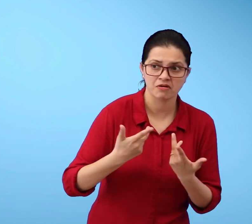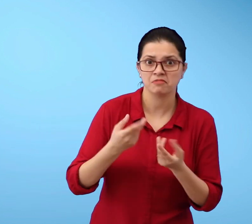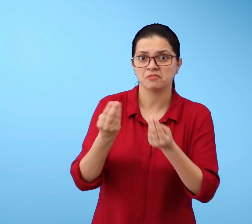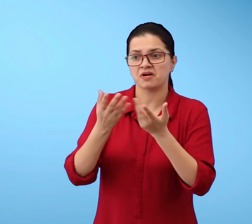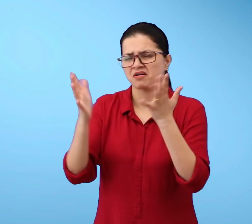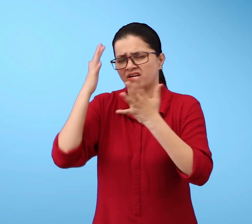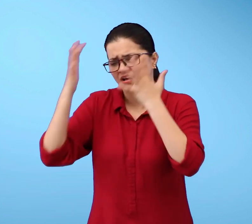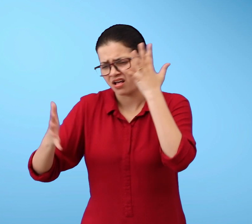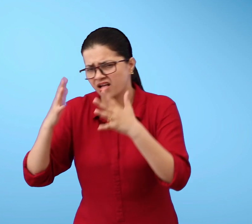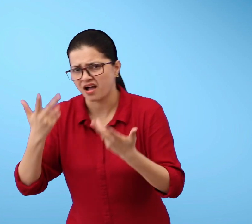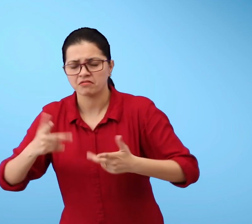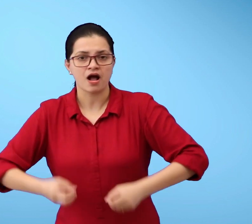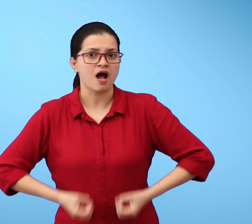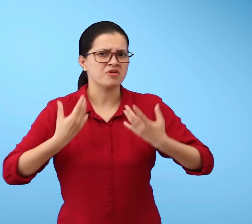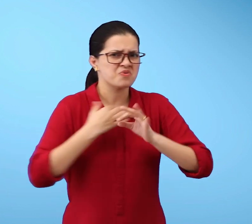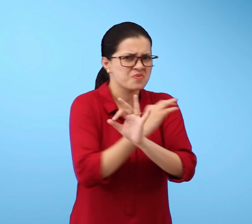and unhappiness.